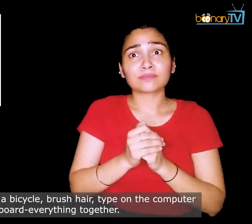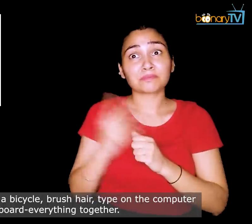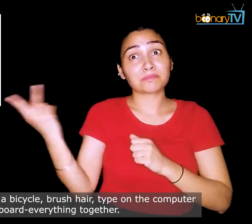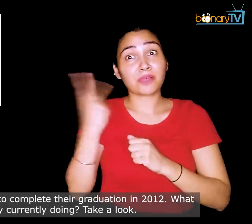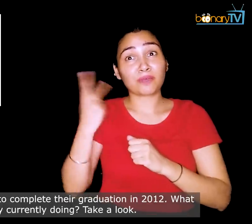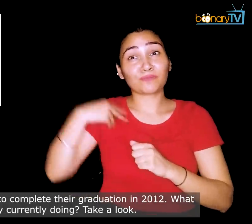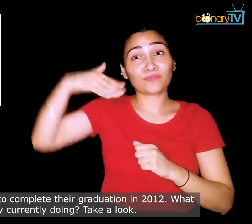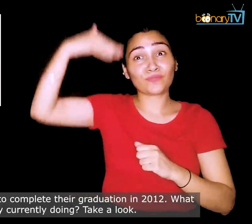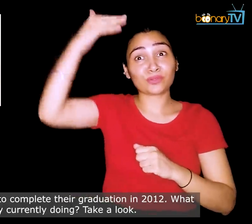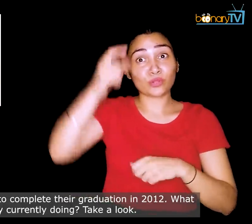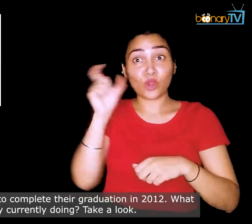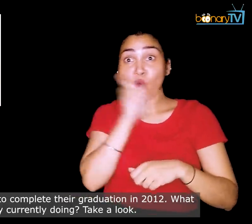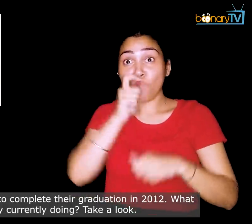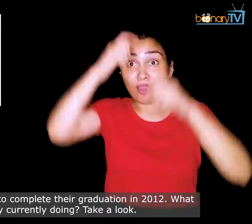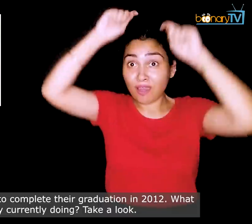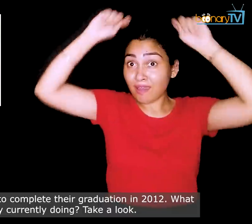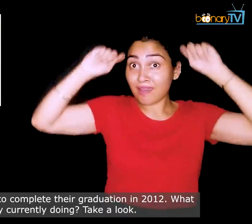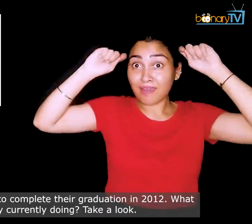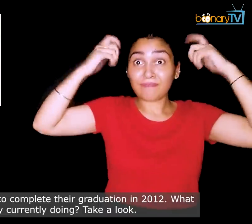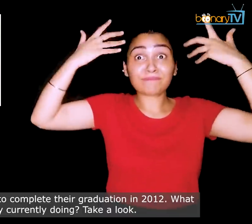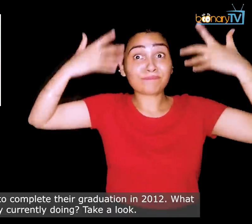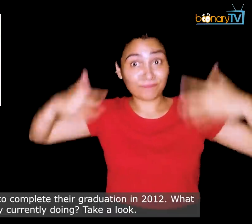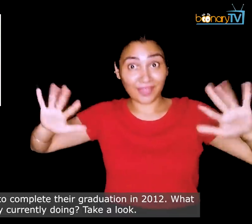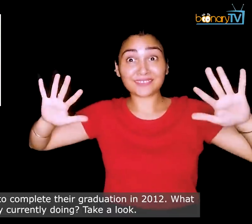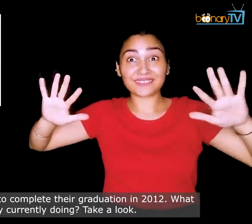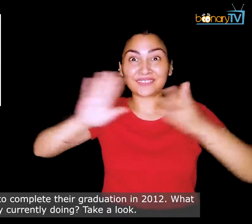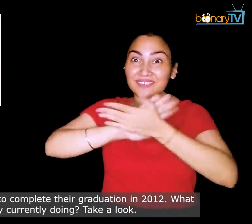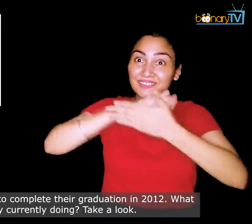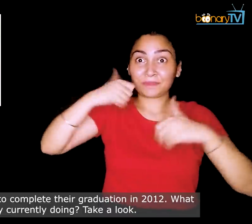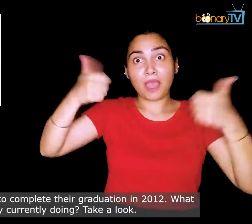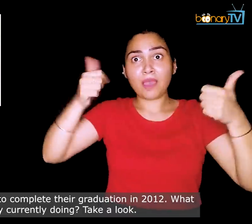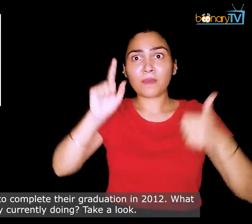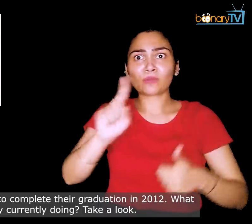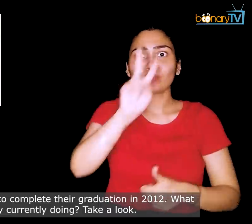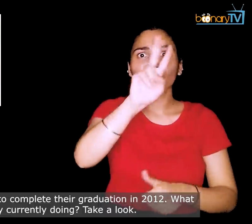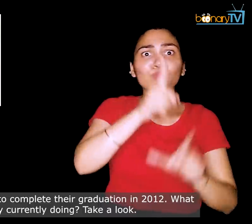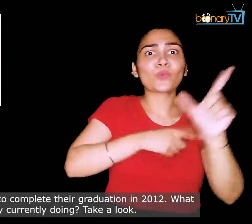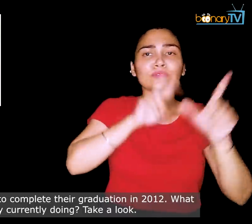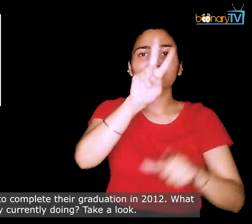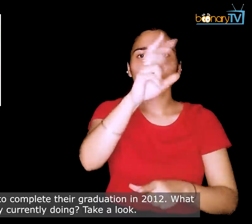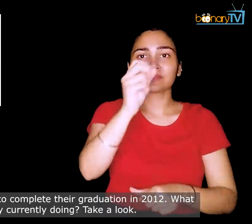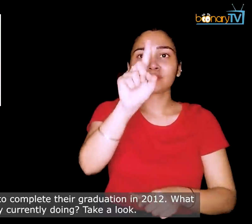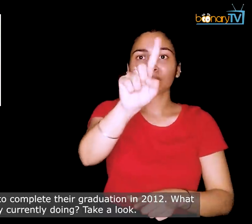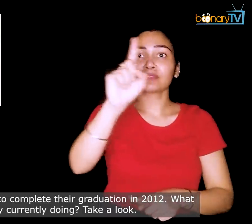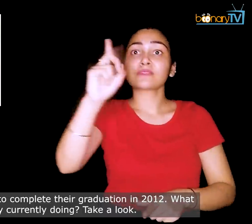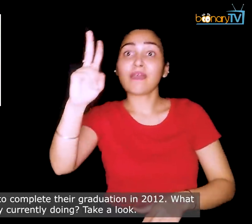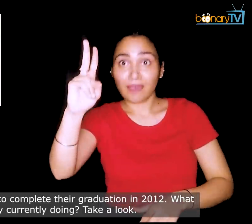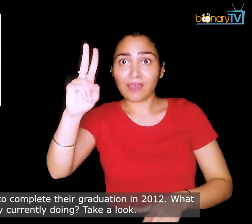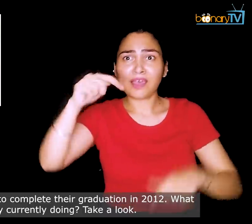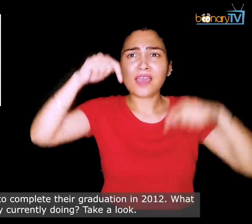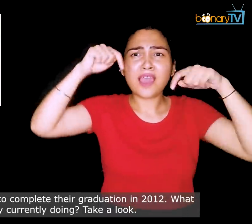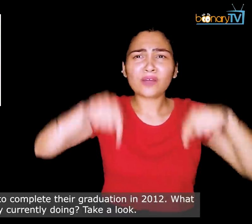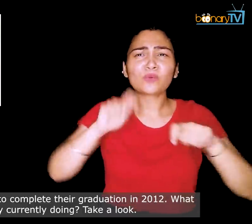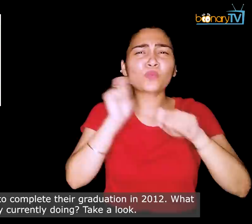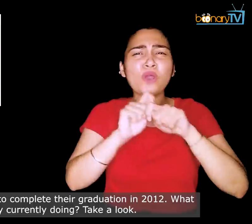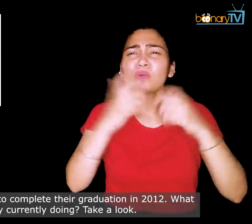They even went on to complete their graduation in 2012. What are they currently doing?